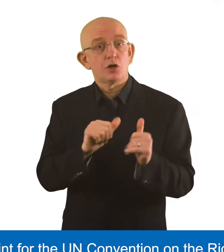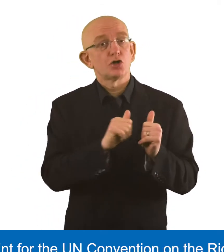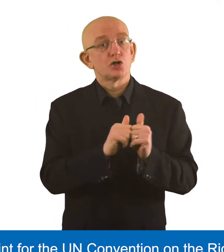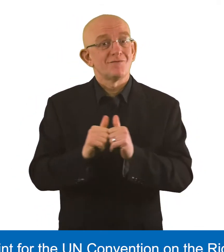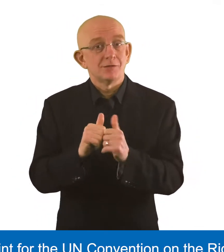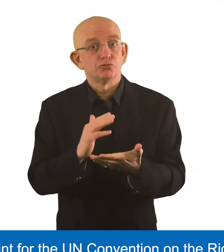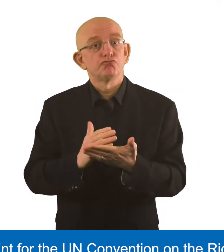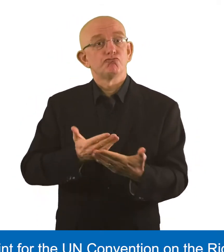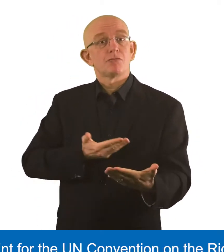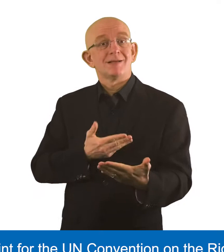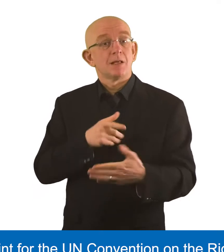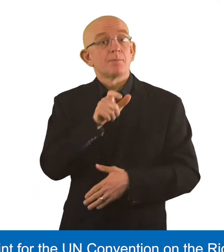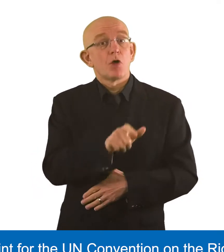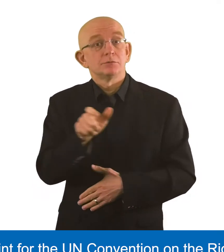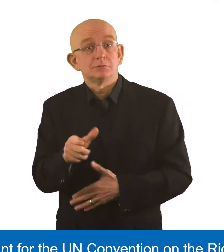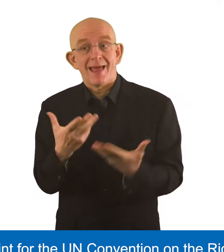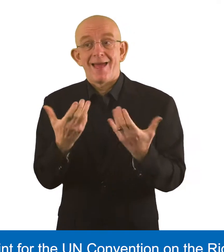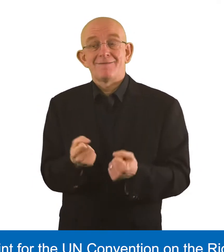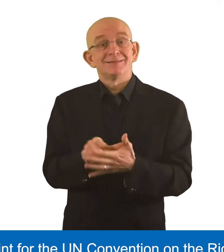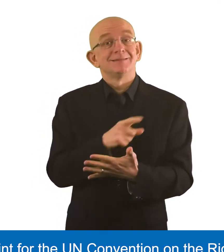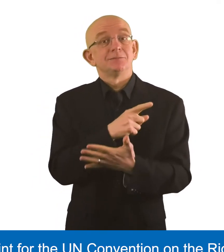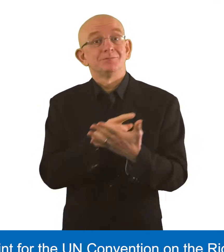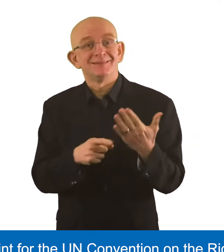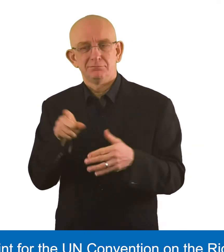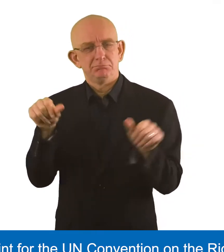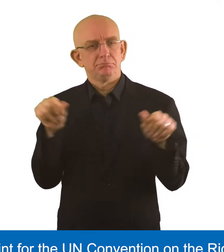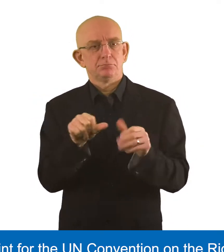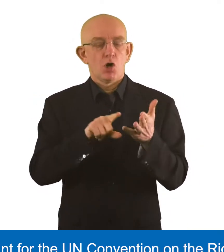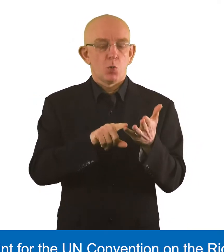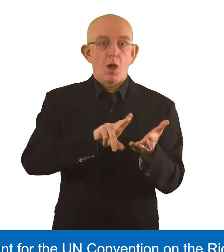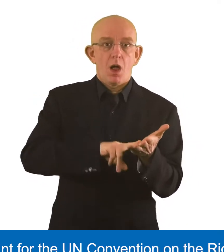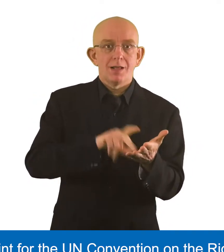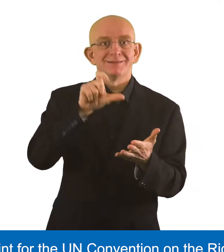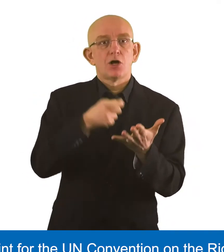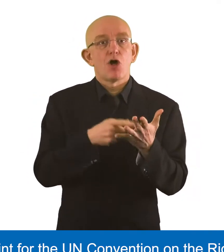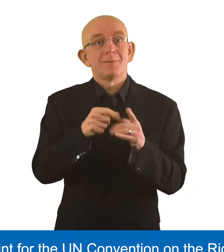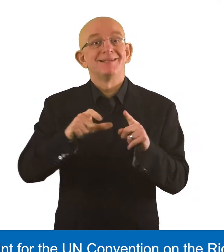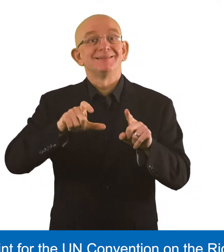We are the focal point for the UN Convention on the Rights of Persons with Disabilities,